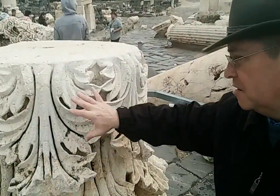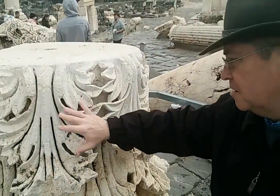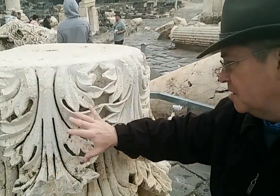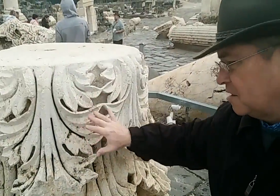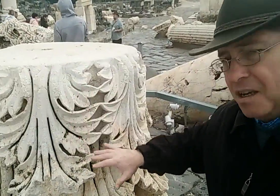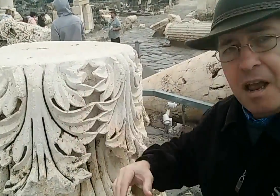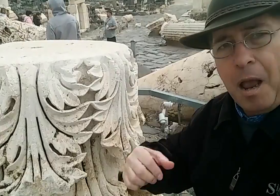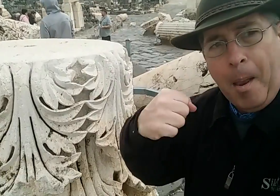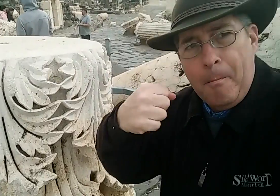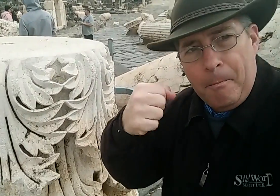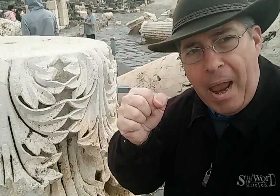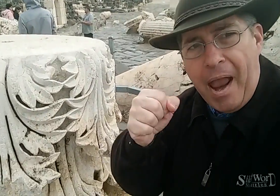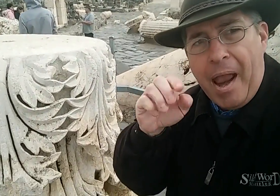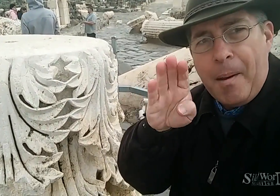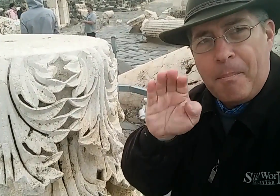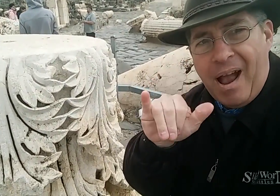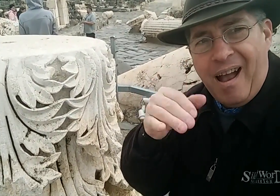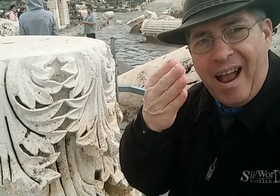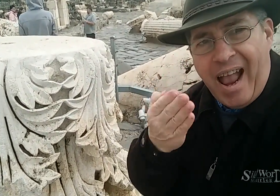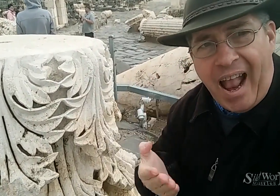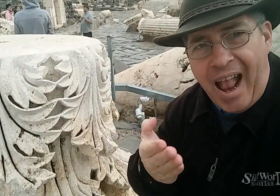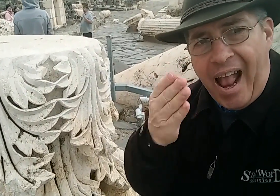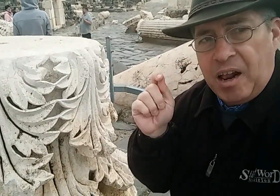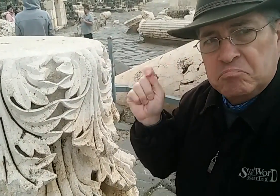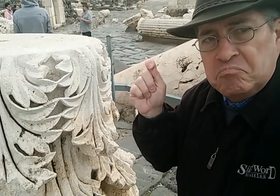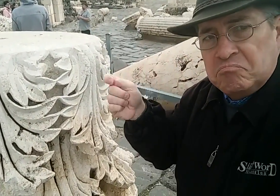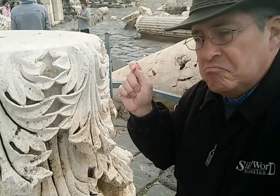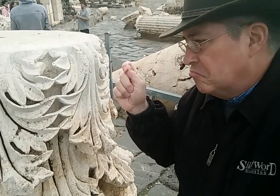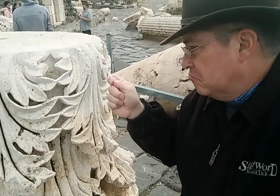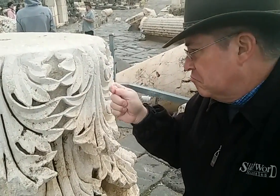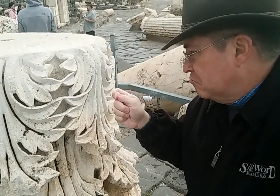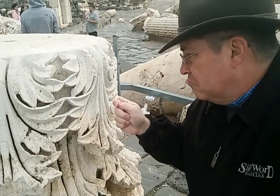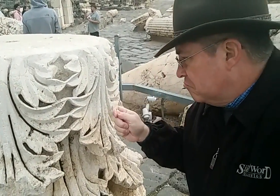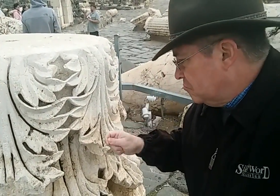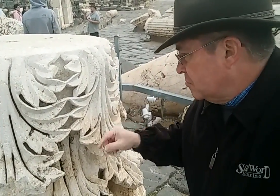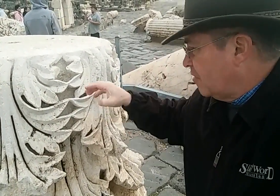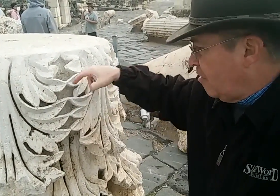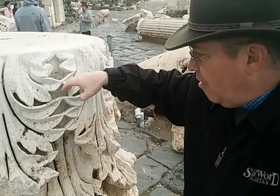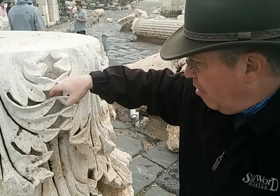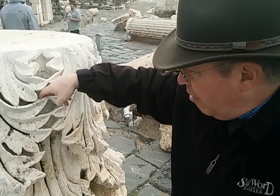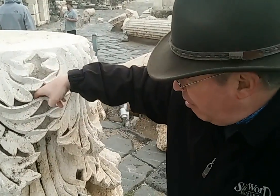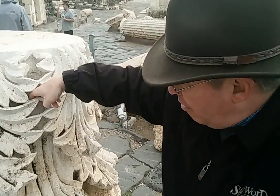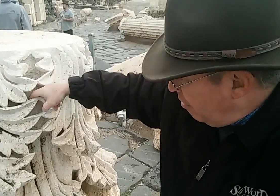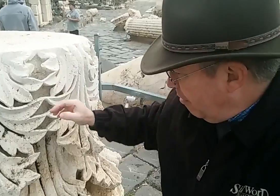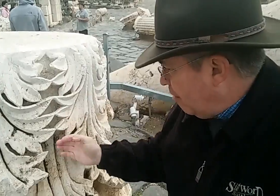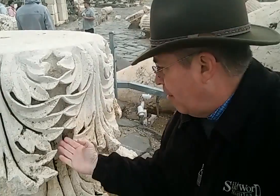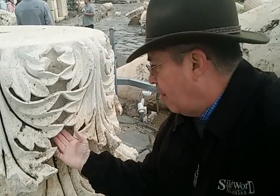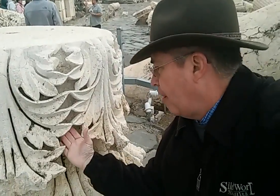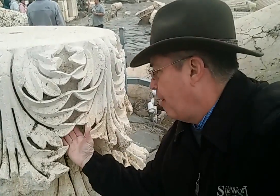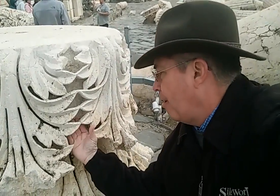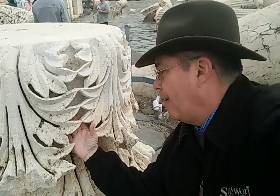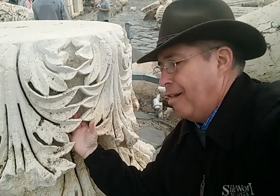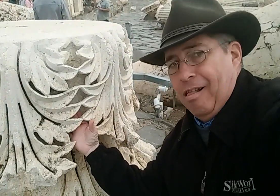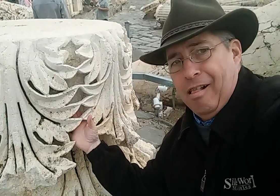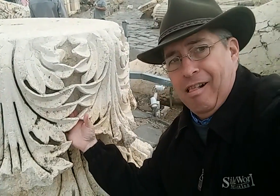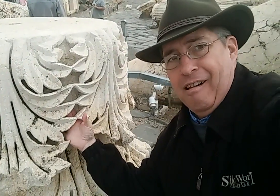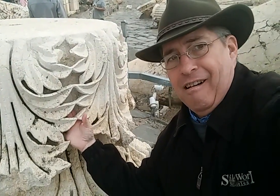of these pillars. This was all made by hand, all carved by hand. And it's got areas,